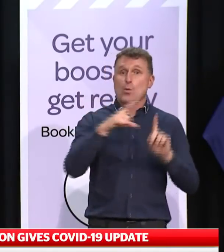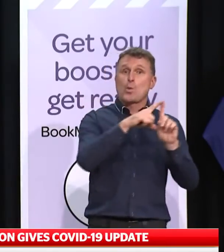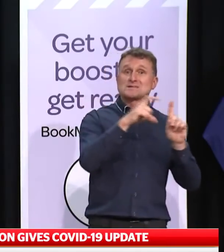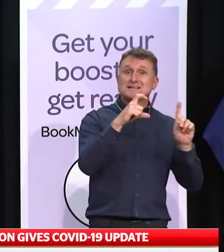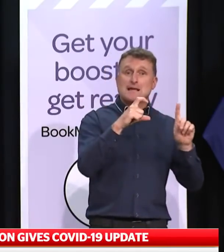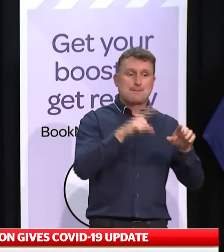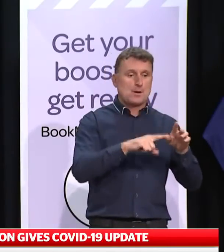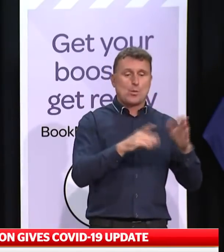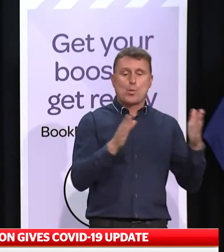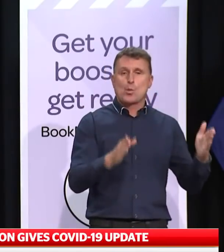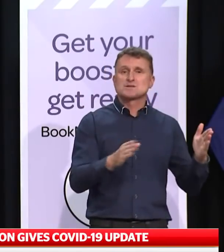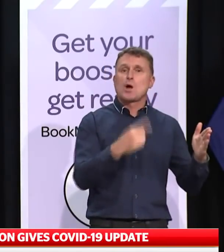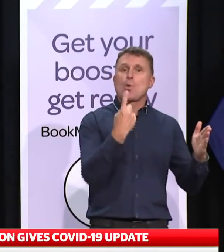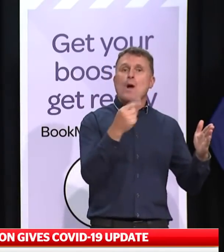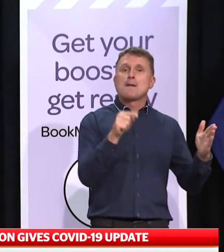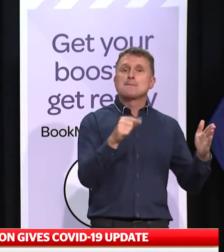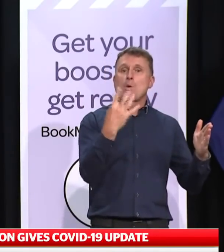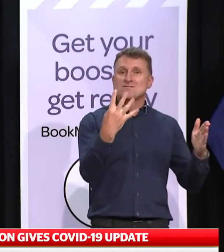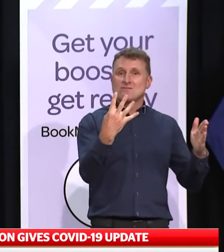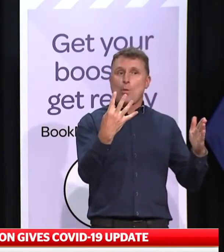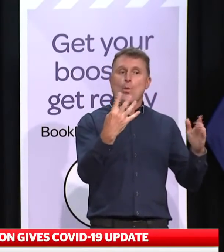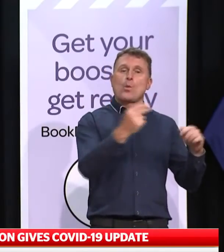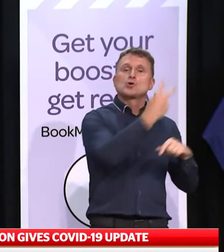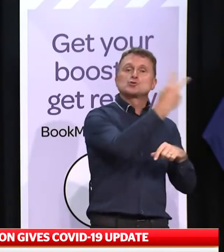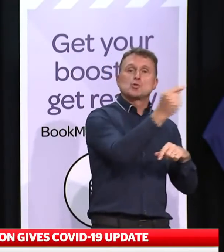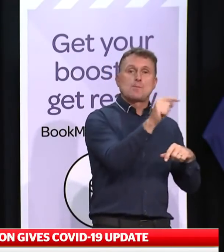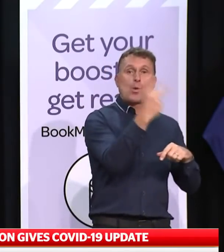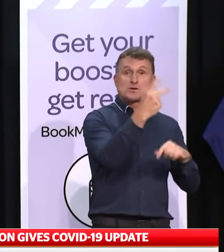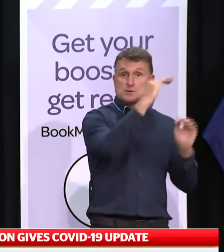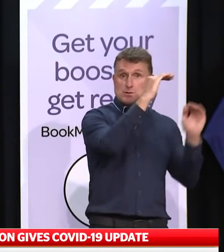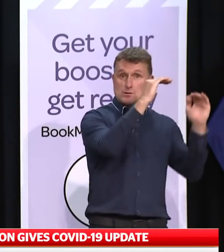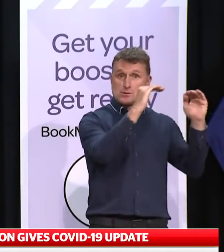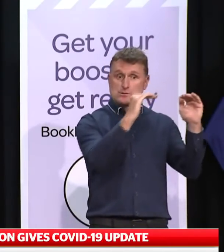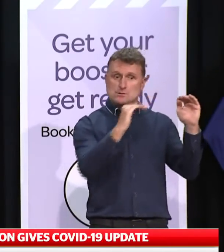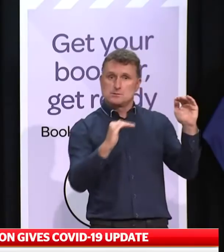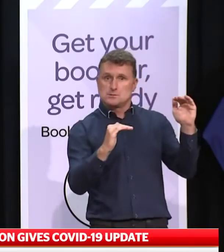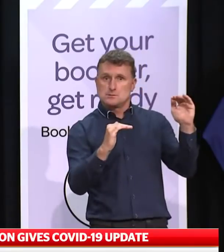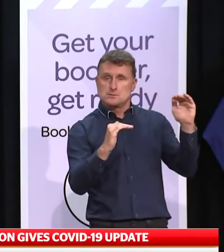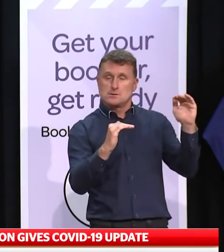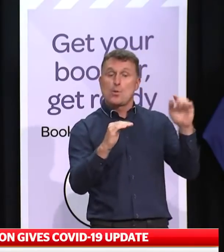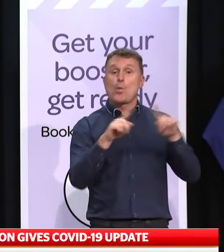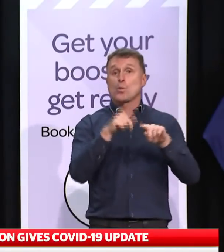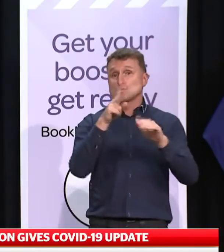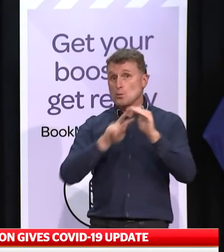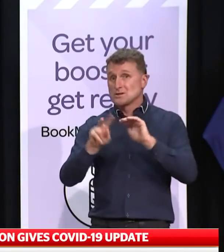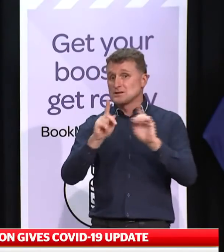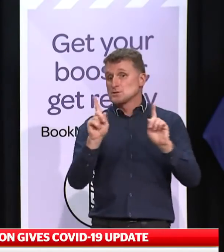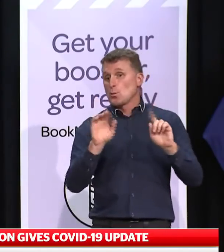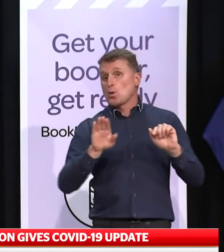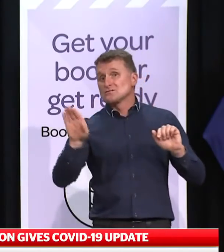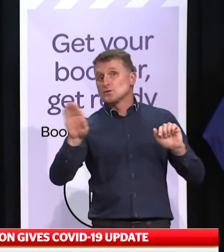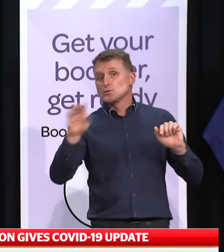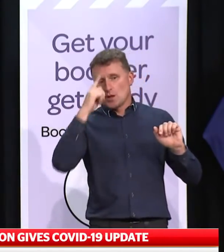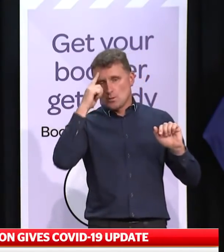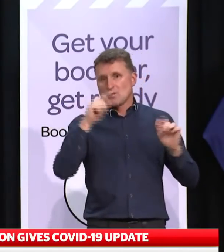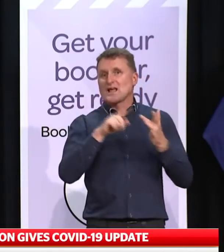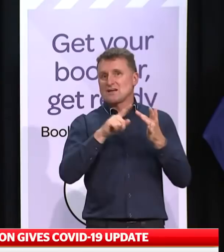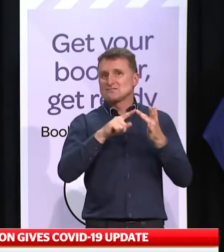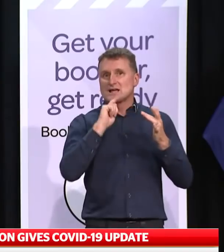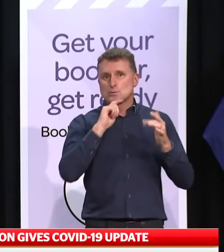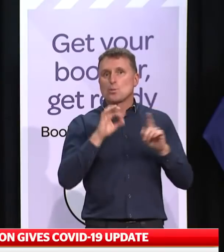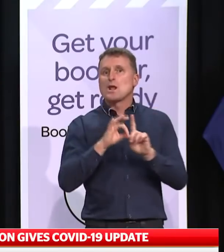had 1.4% down from 2.2% in the previous quarter, and the projections are that that will begin to improve. But